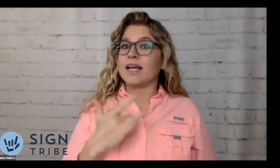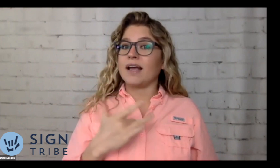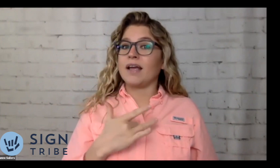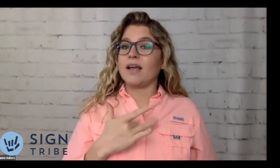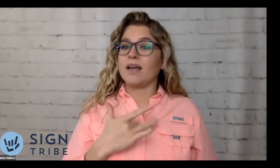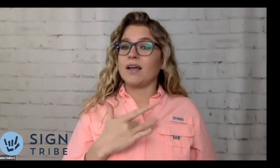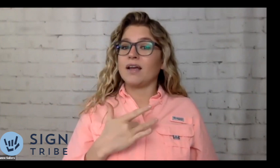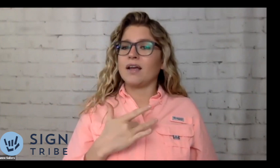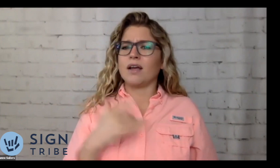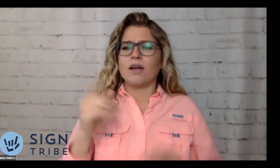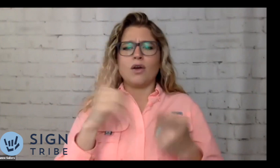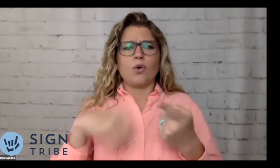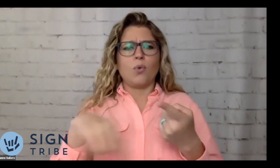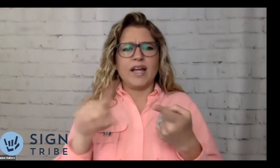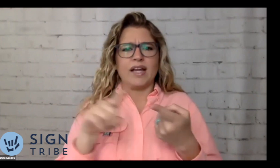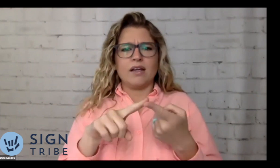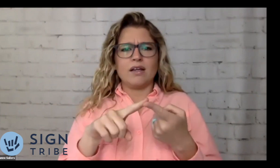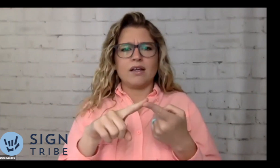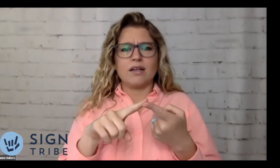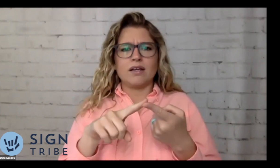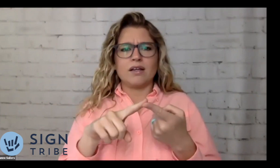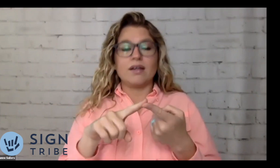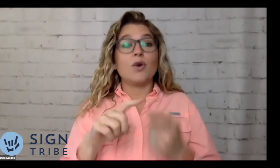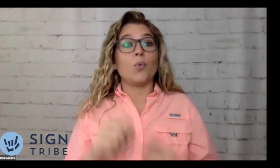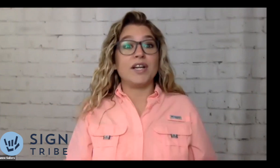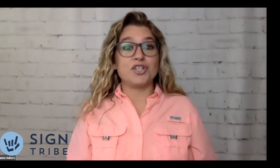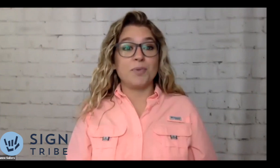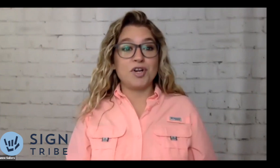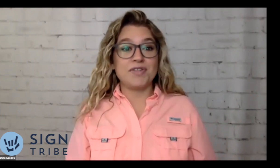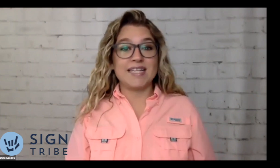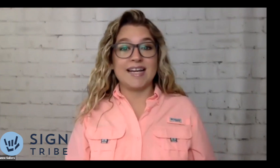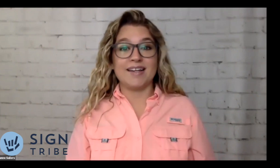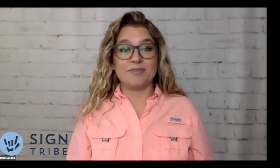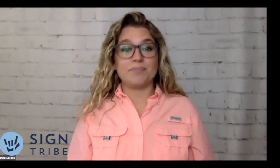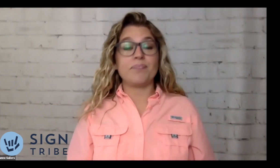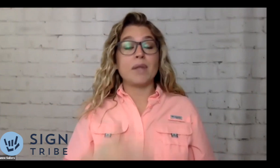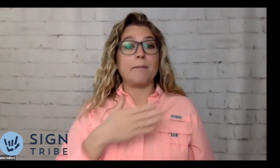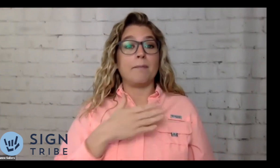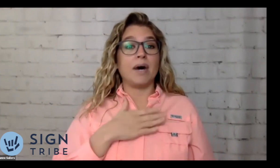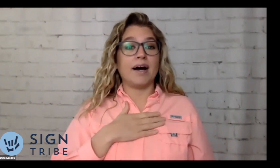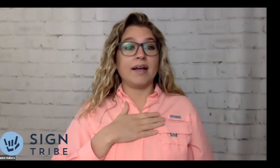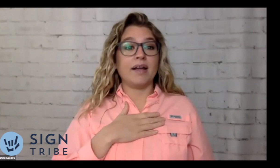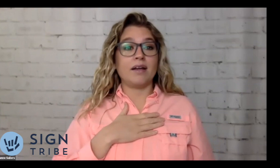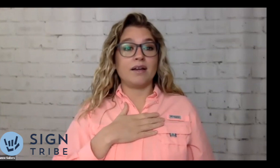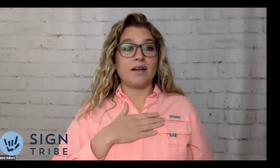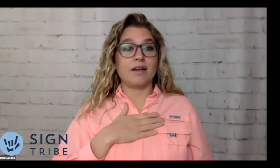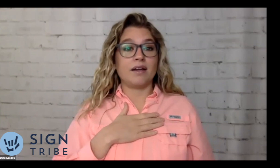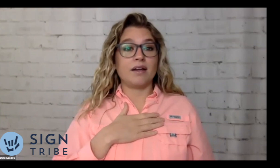birthday, when? When is your birthday? My